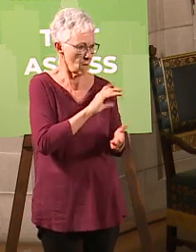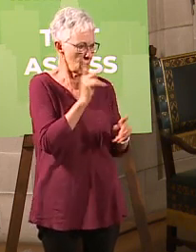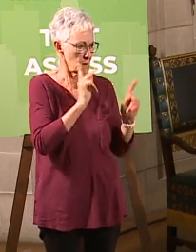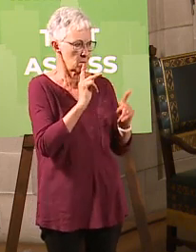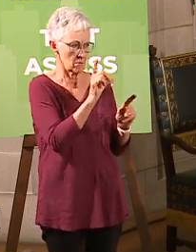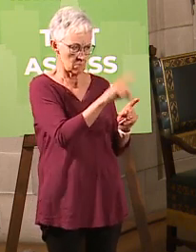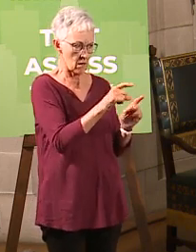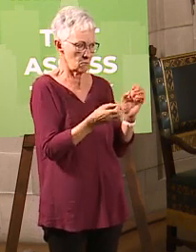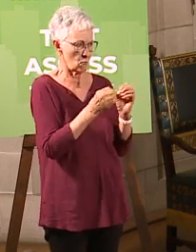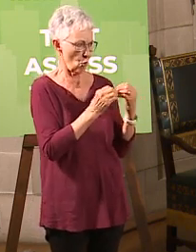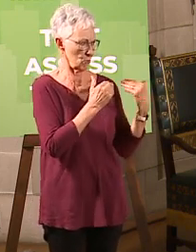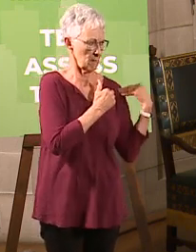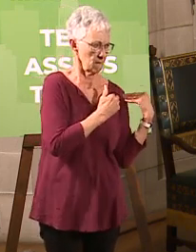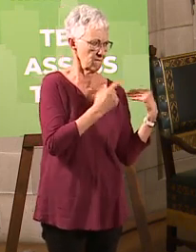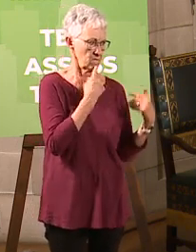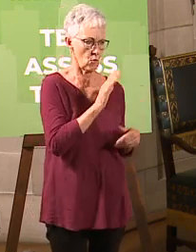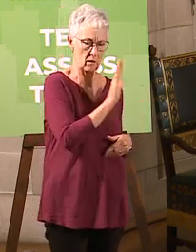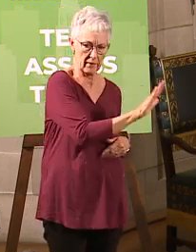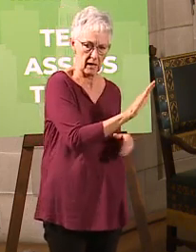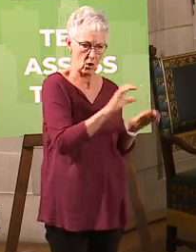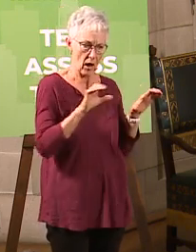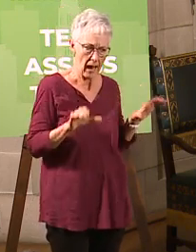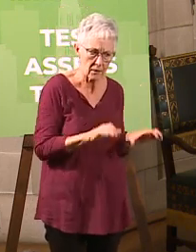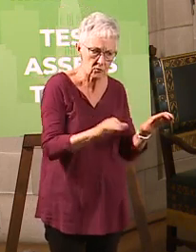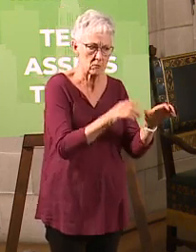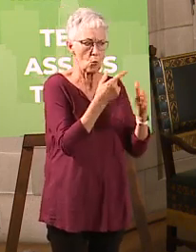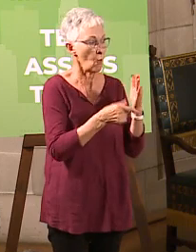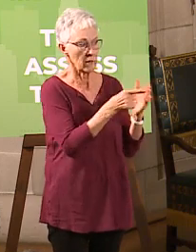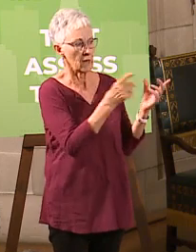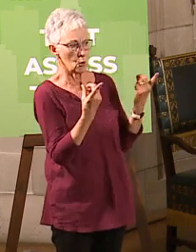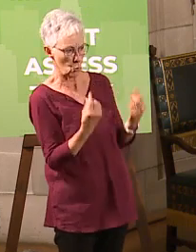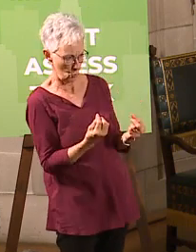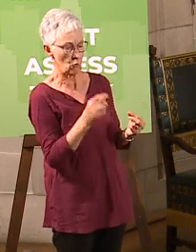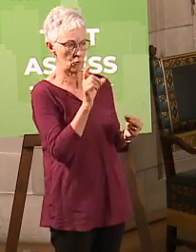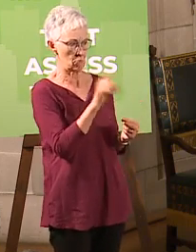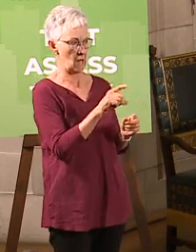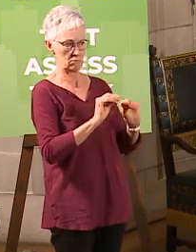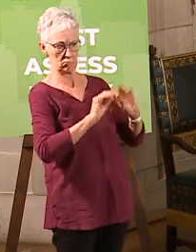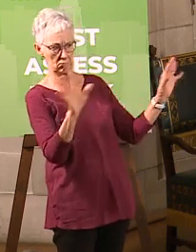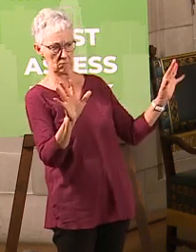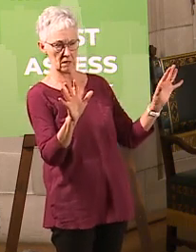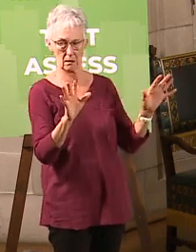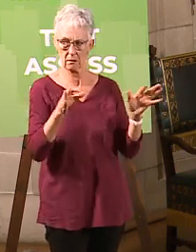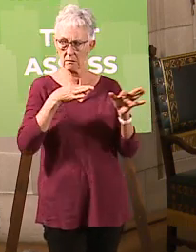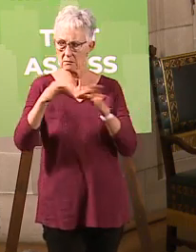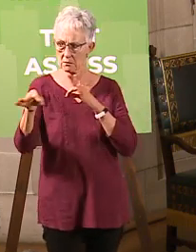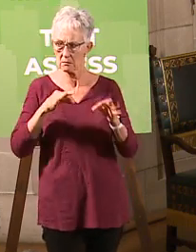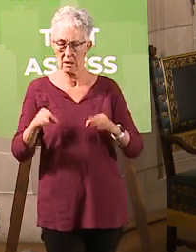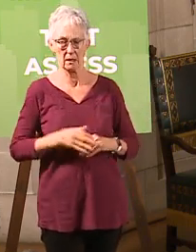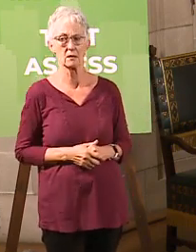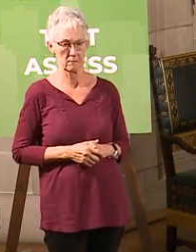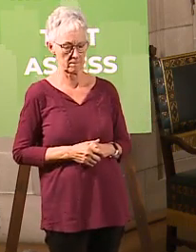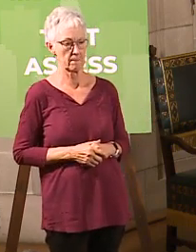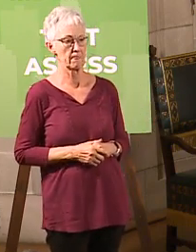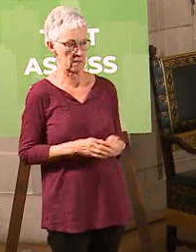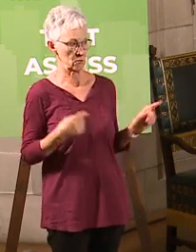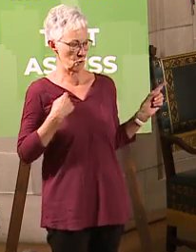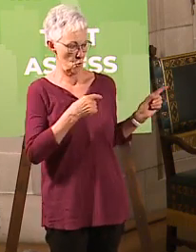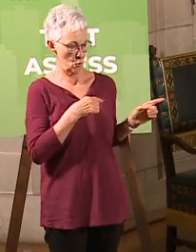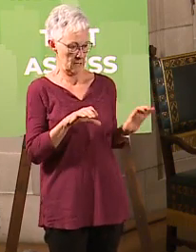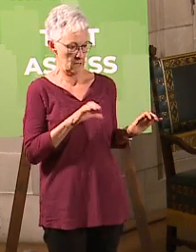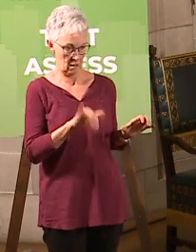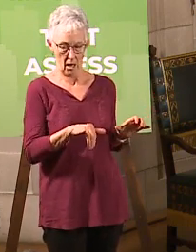to be able to get through this. Back in 2018, you supported a bill, LB 791, that was